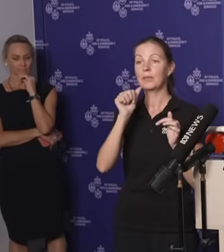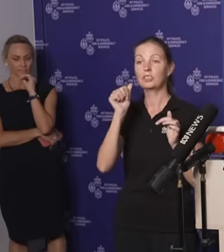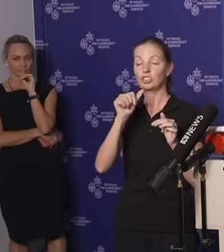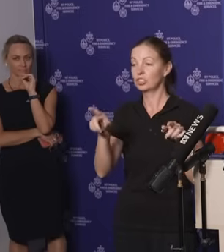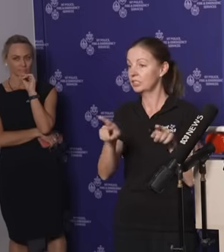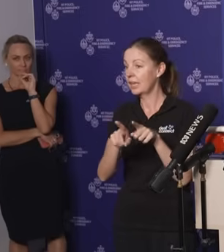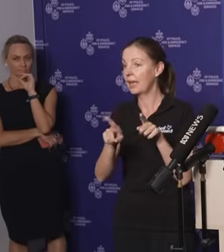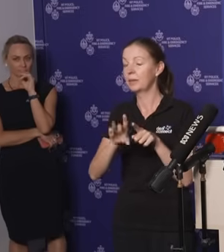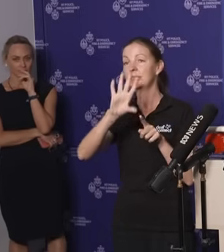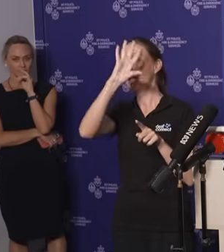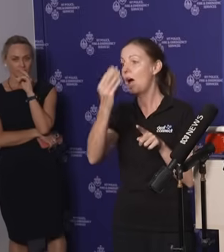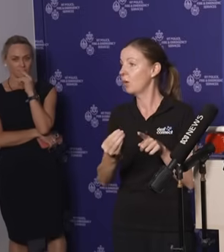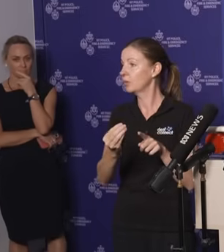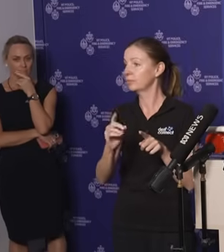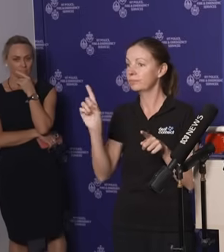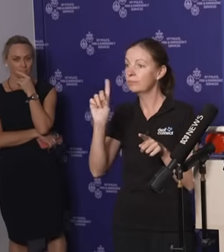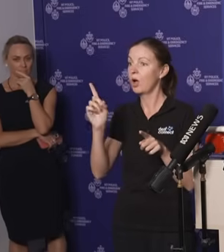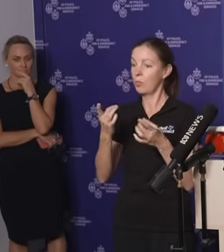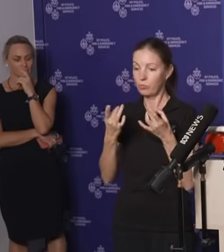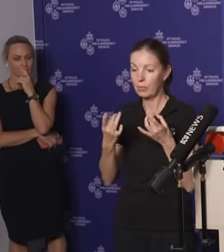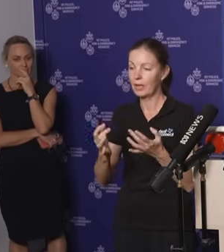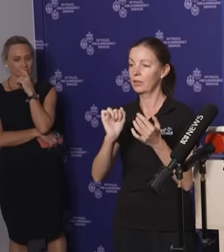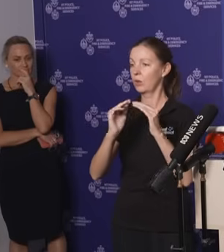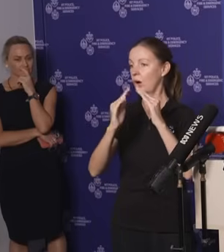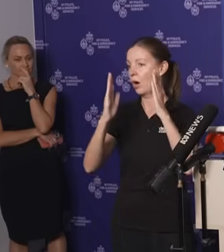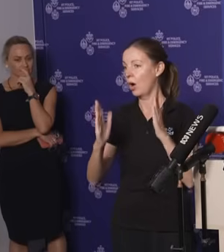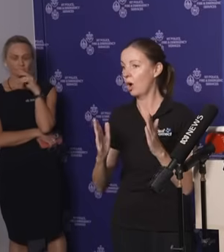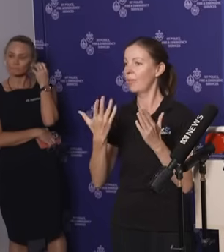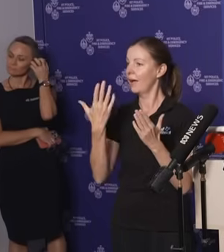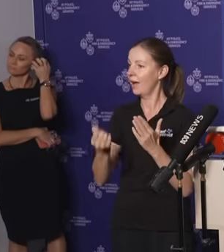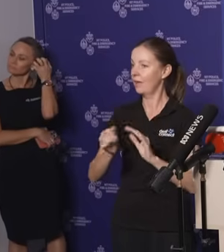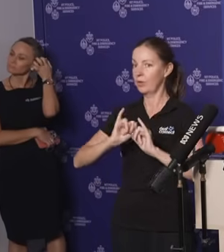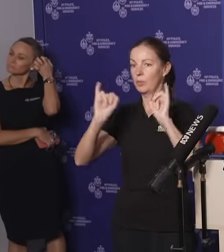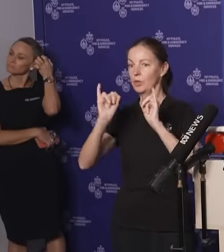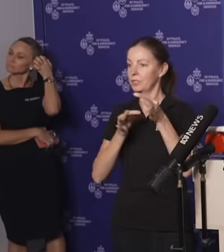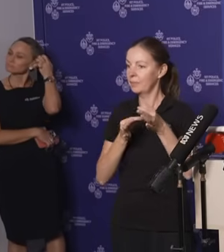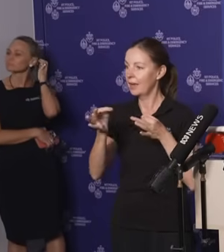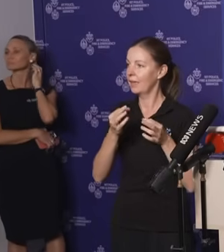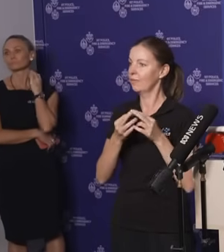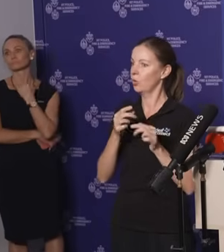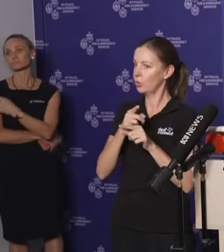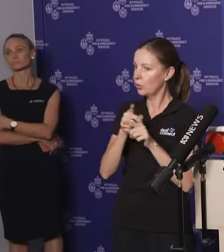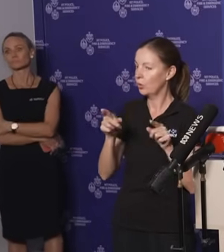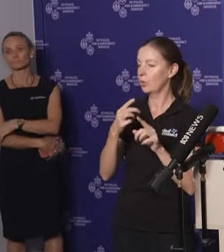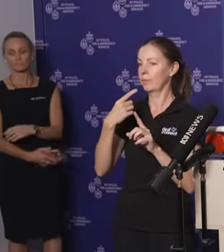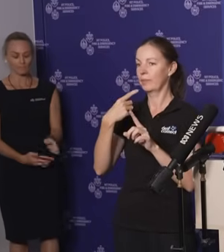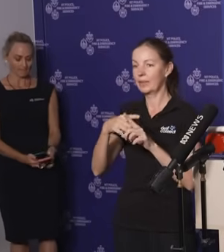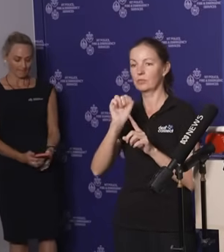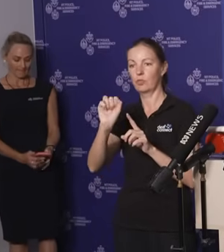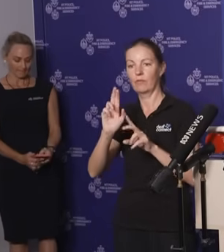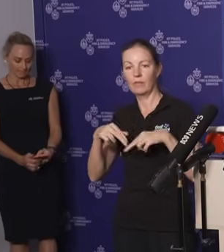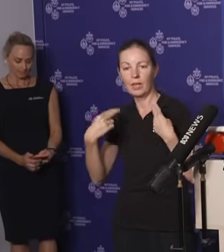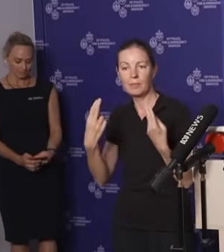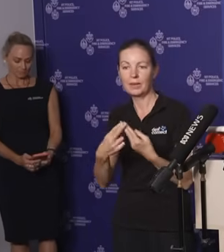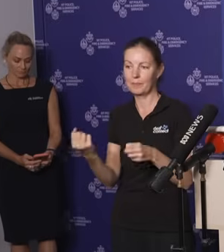prepare your home correctly, have an emergency plan for yourself and your family, and make sure that you have a means of being able to receive communication